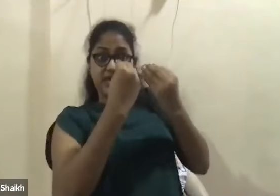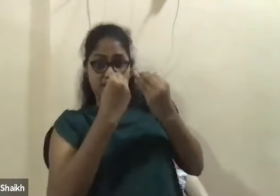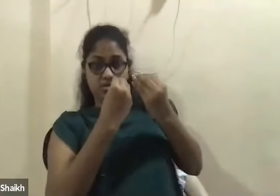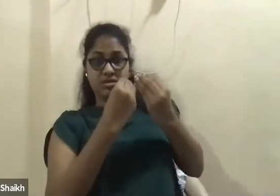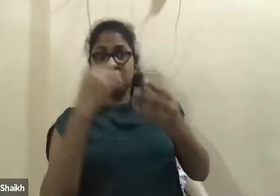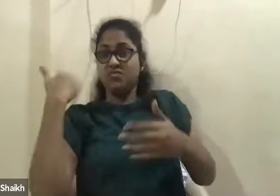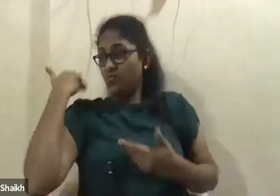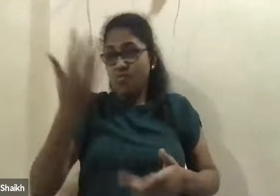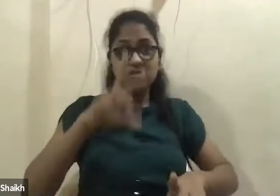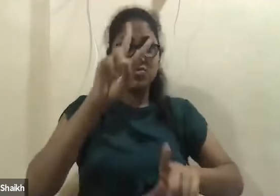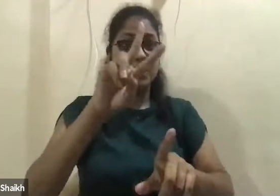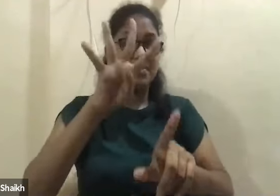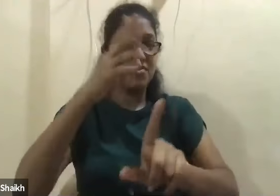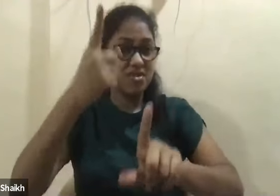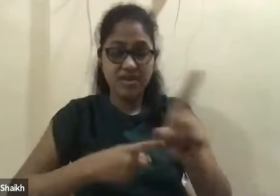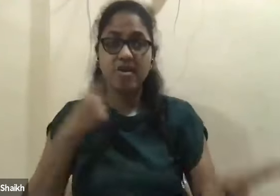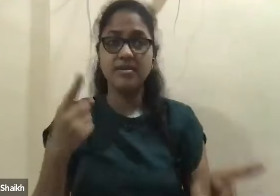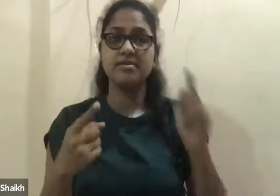24 years, Yes.